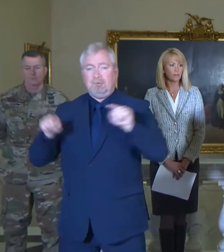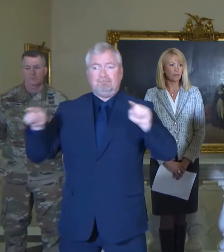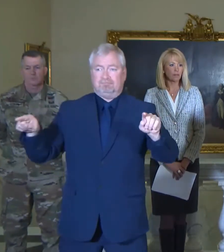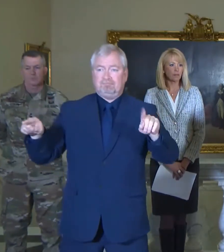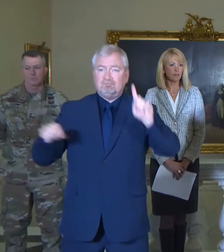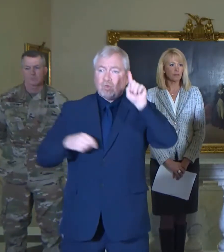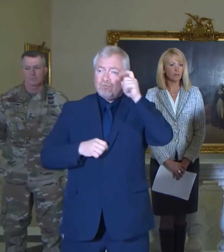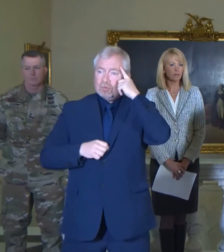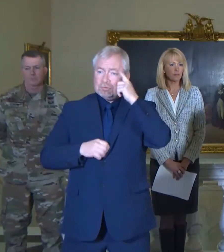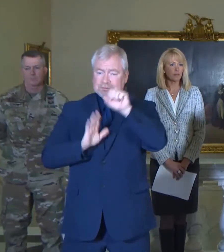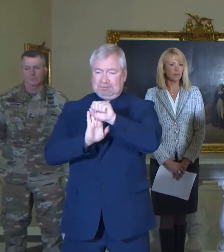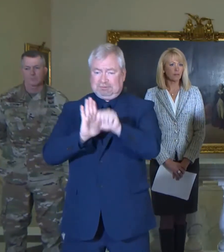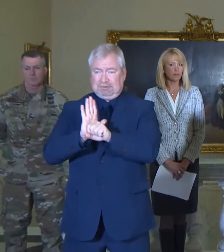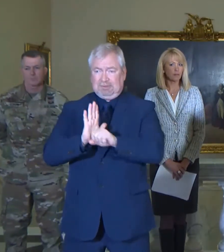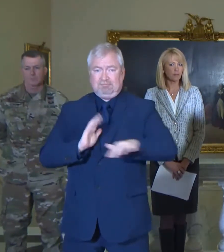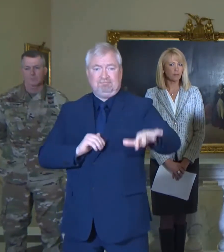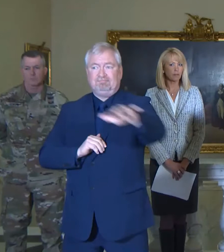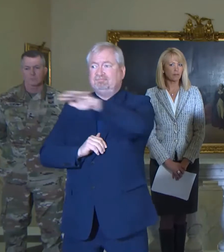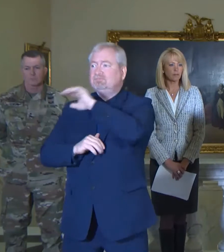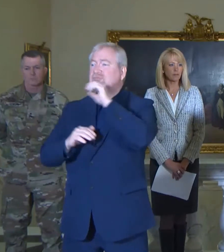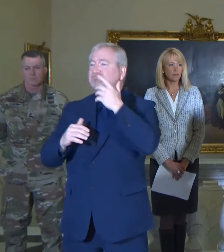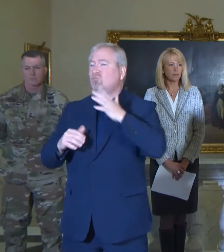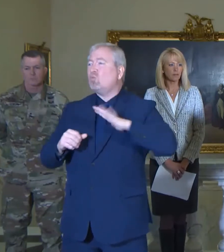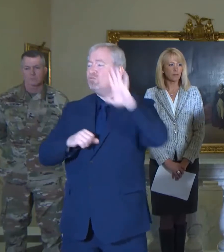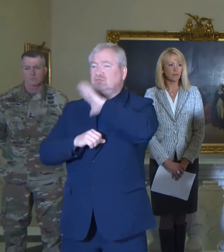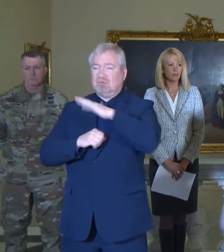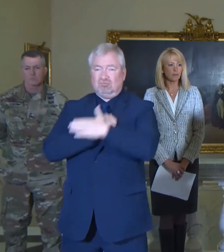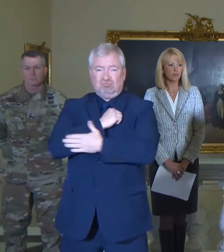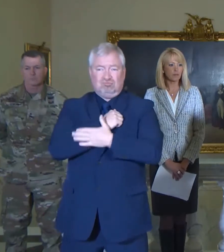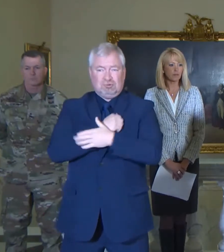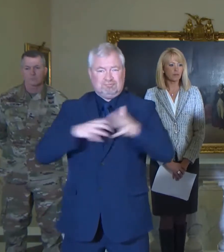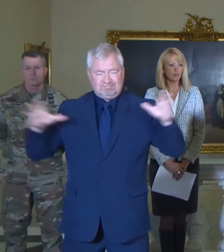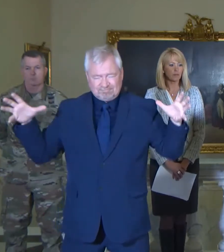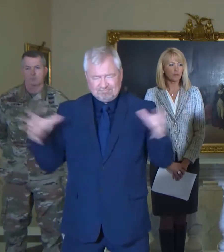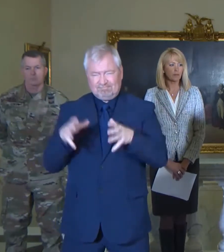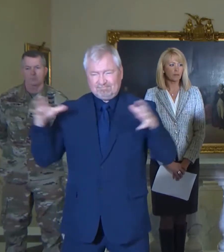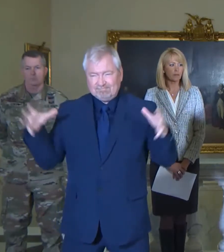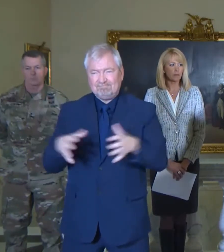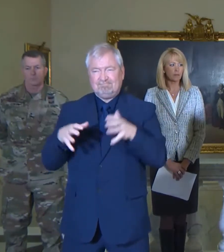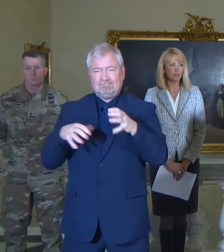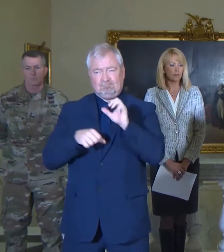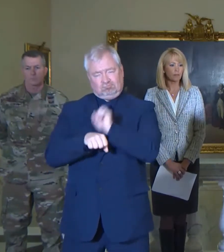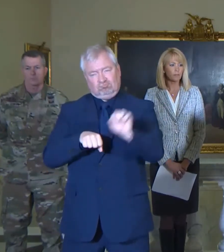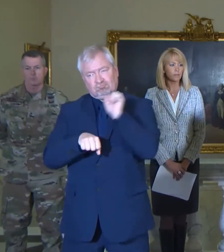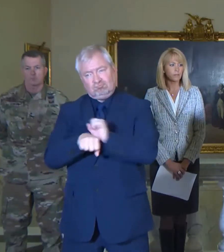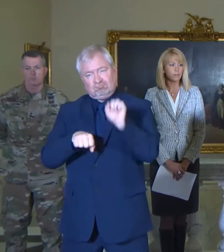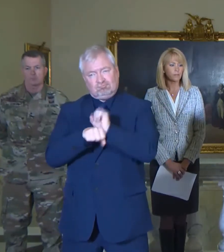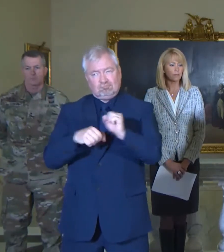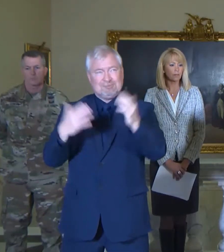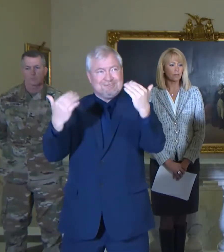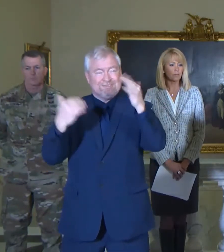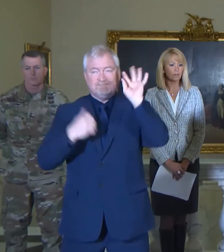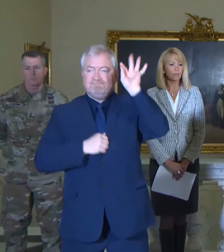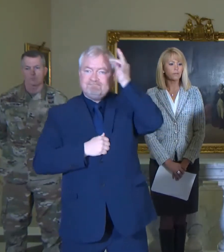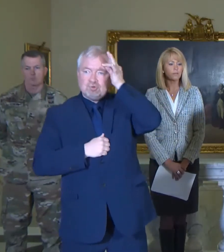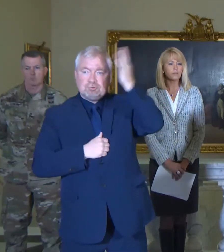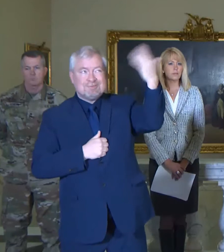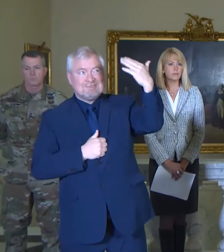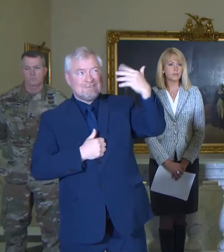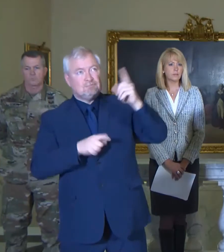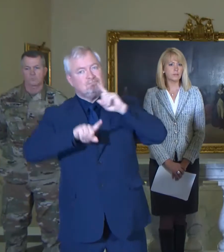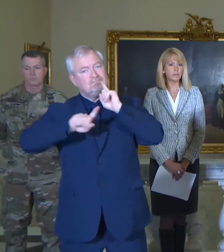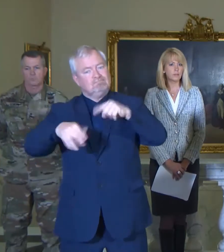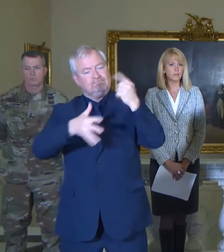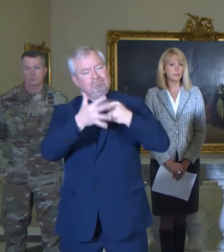come together and pushed for a more robust and aggressive federal response. As chairman of the